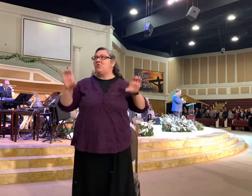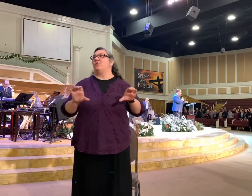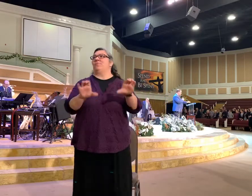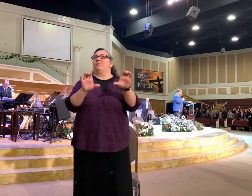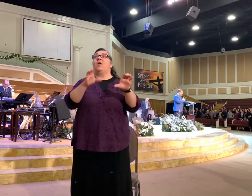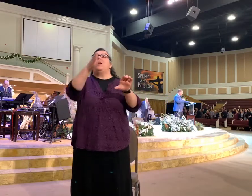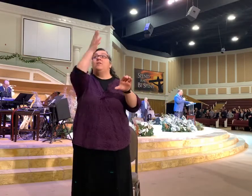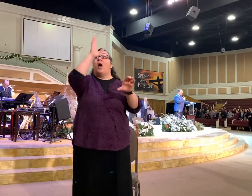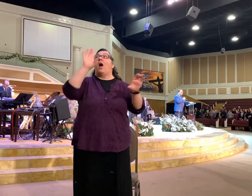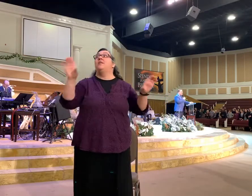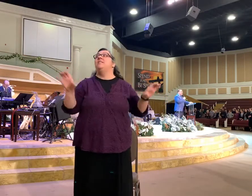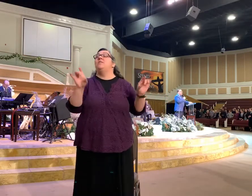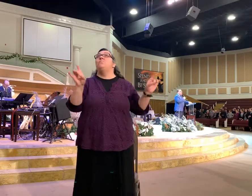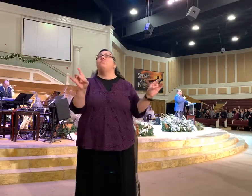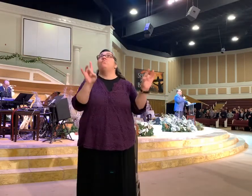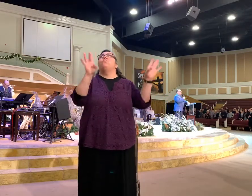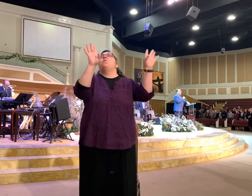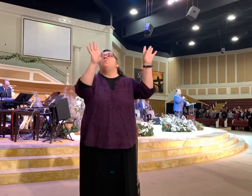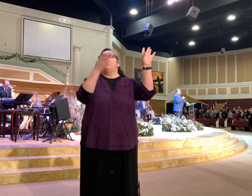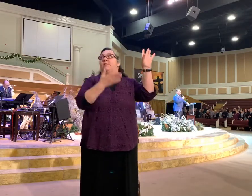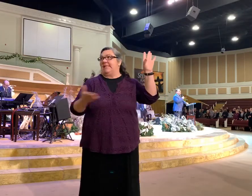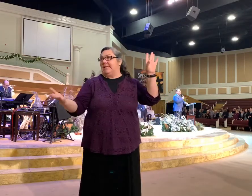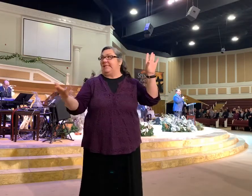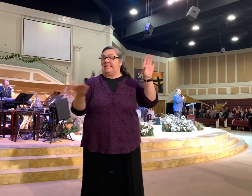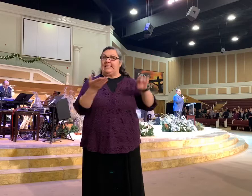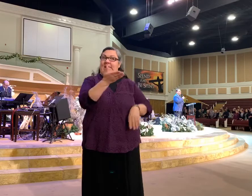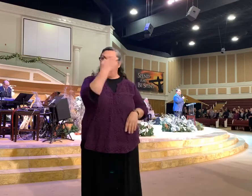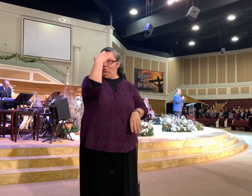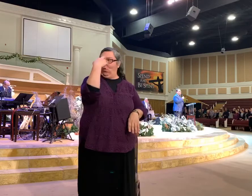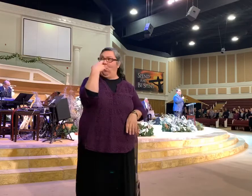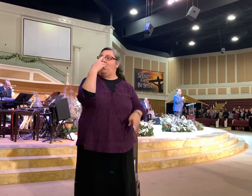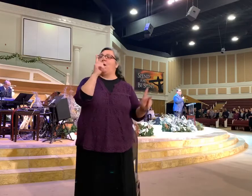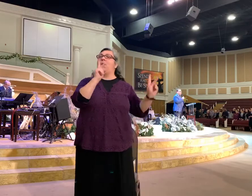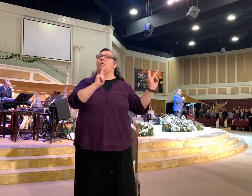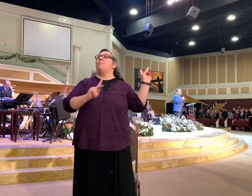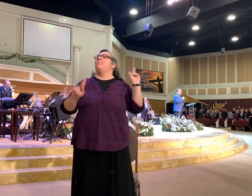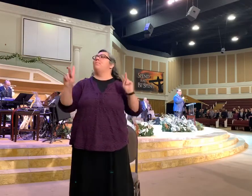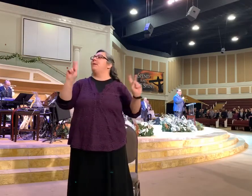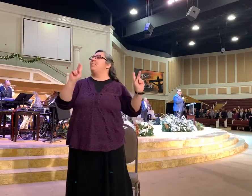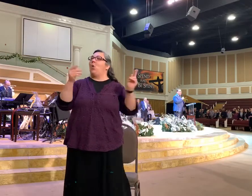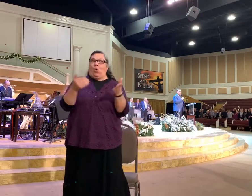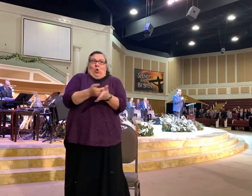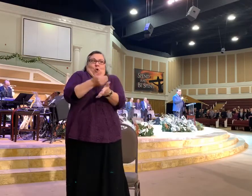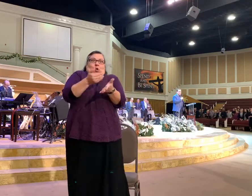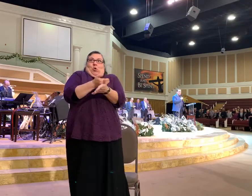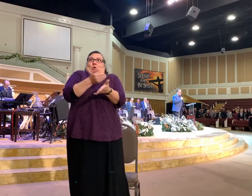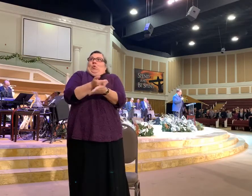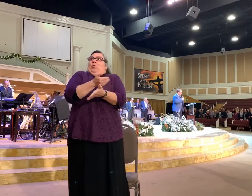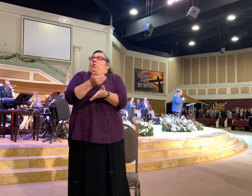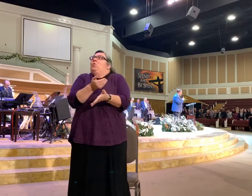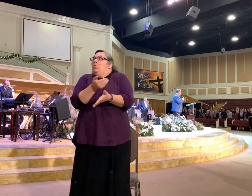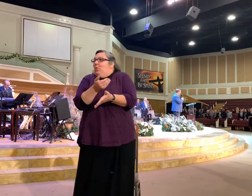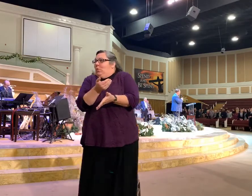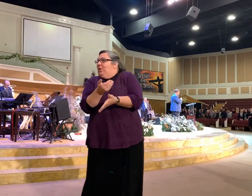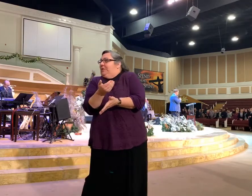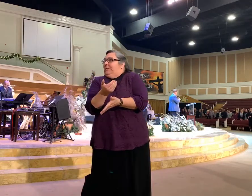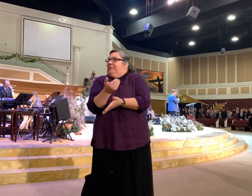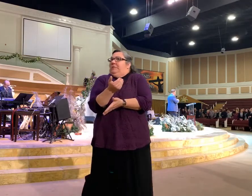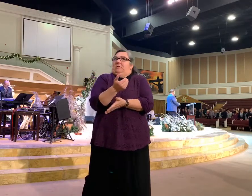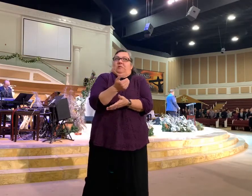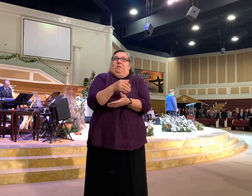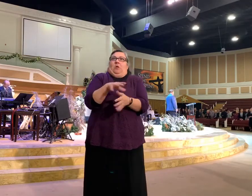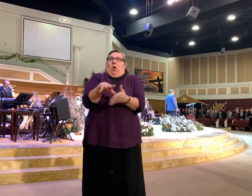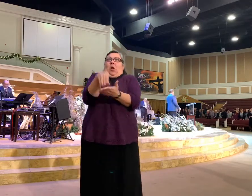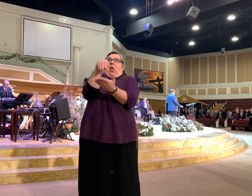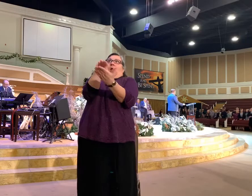some significant things. People that were new and just coming to